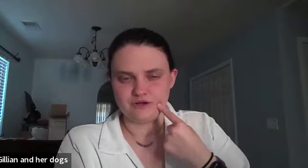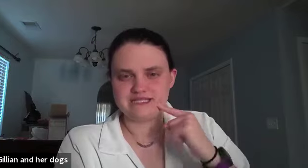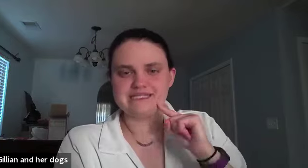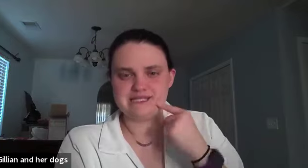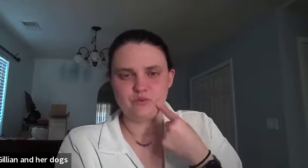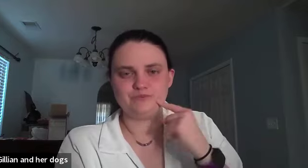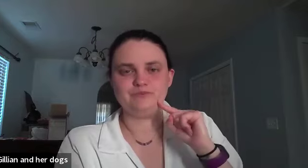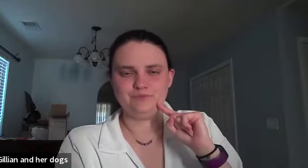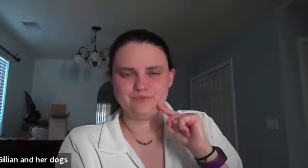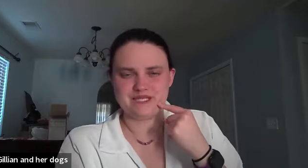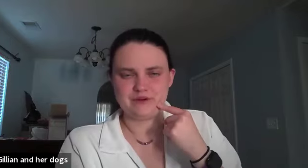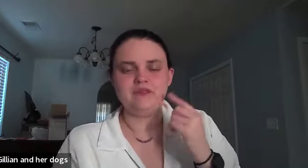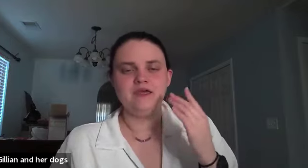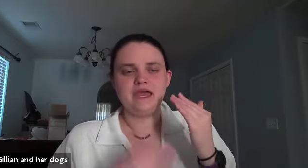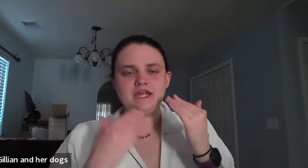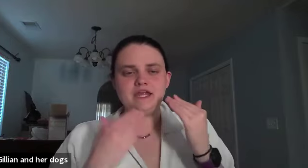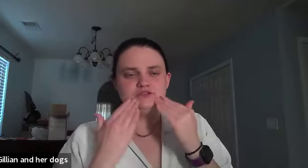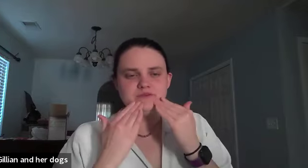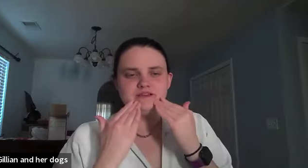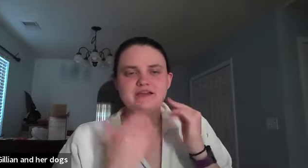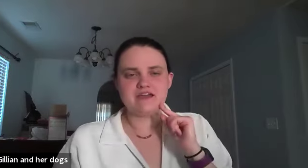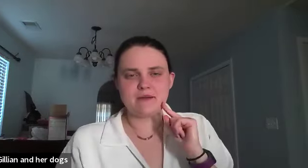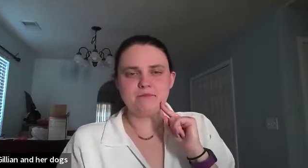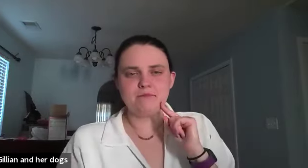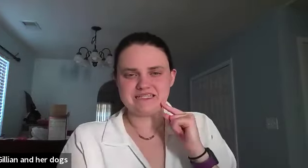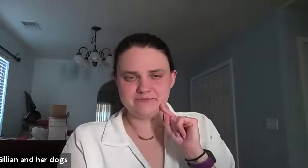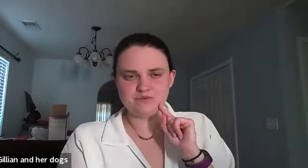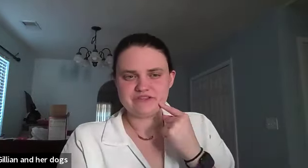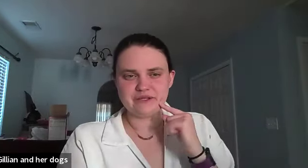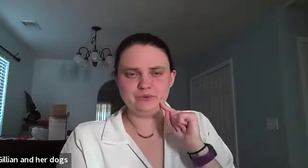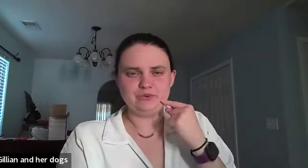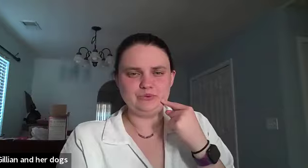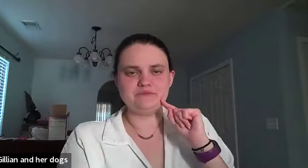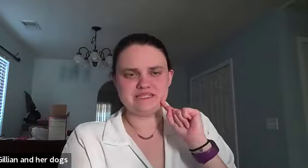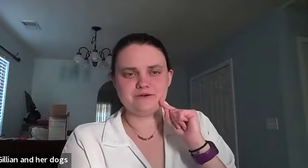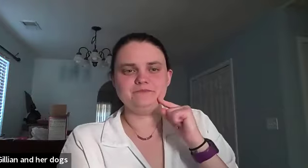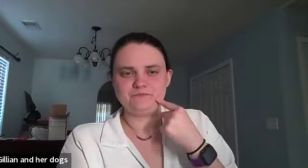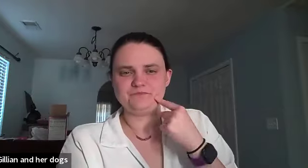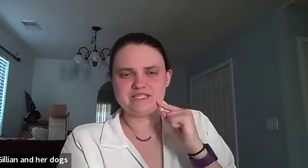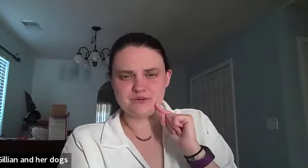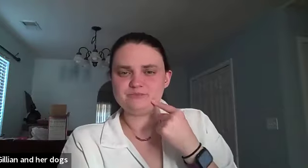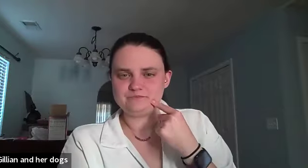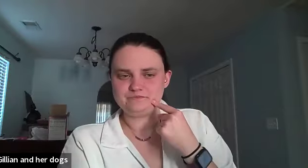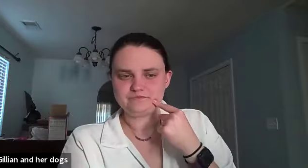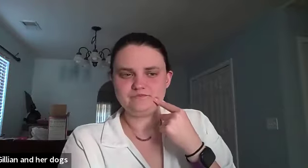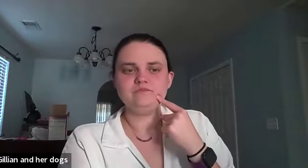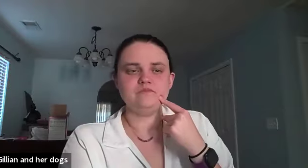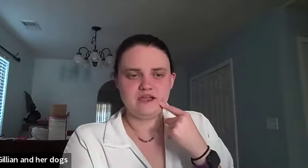turn it. Sour. Sour. And you do typically kind of have that pursed lips with it, like, ooh, that was sour. Sour.